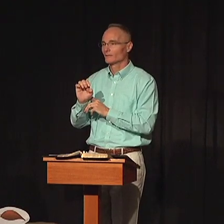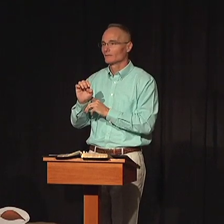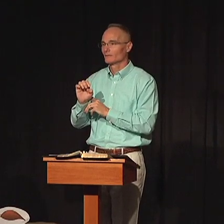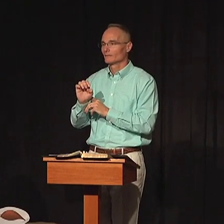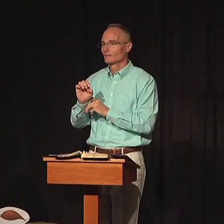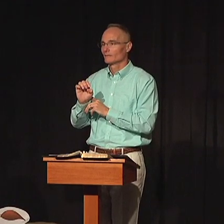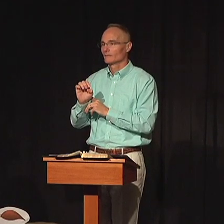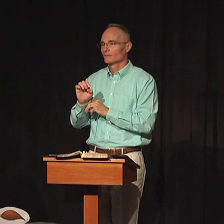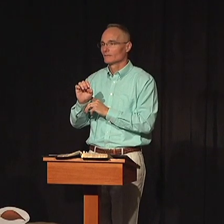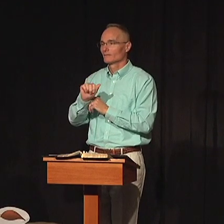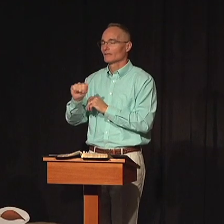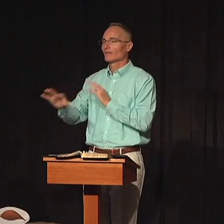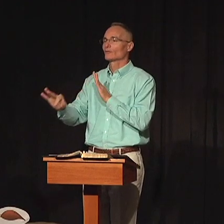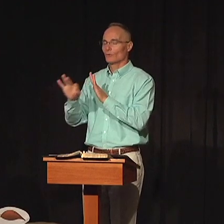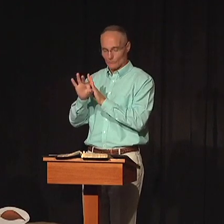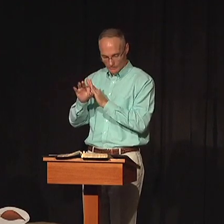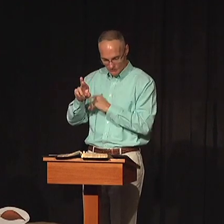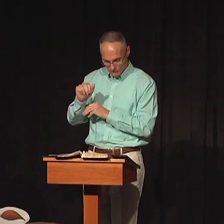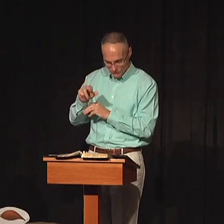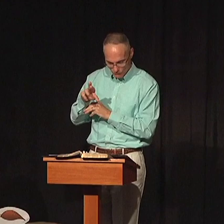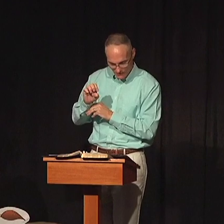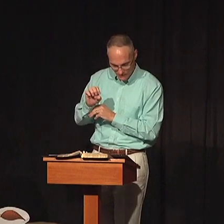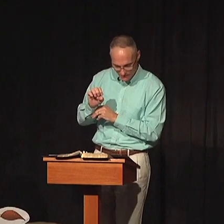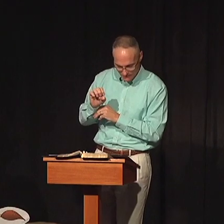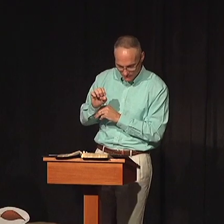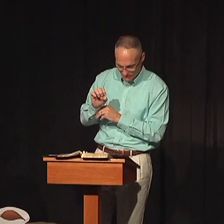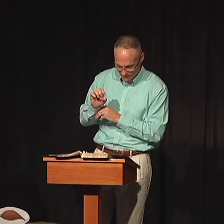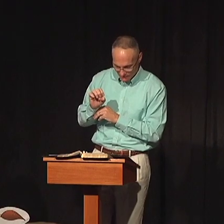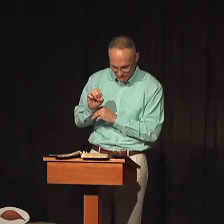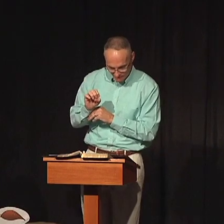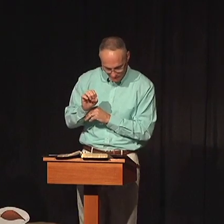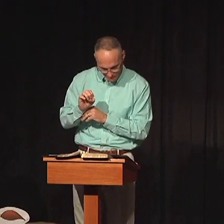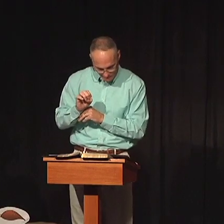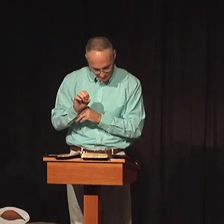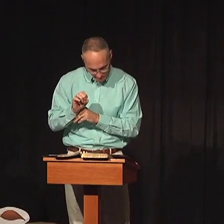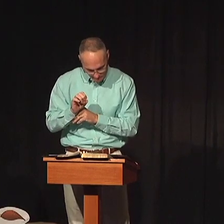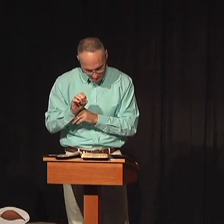It says, another translation says, you are a chosen race. A chosen race.